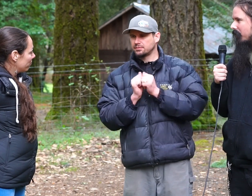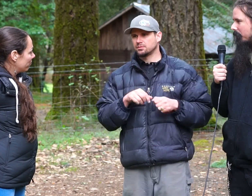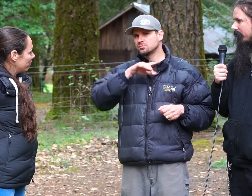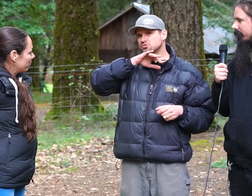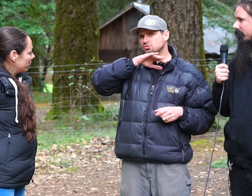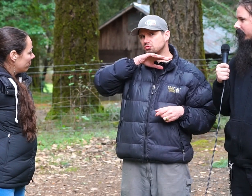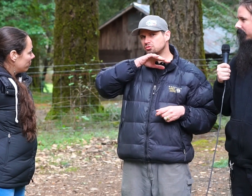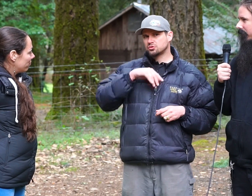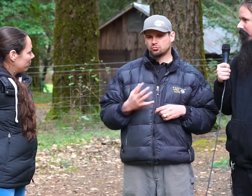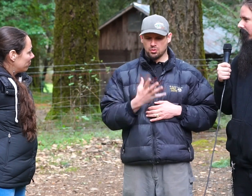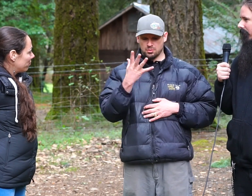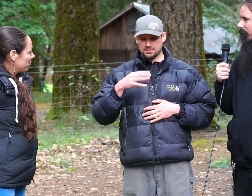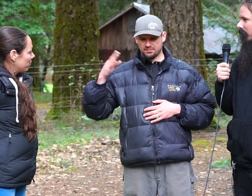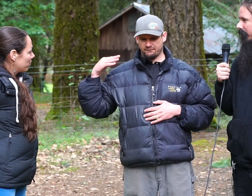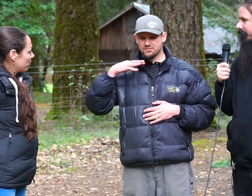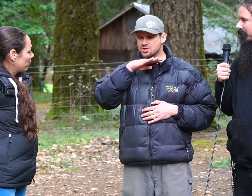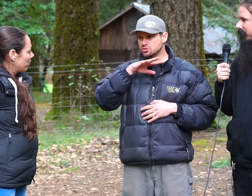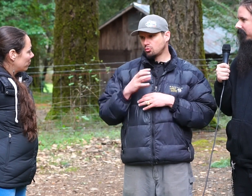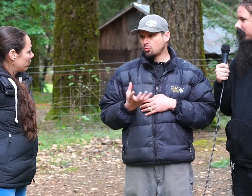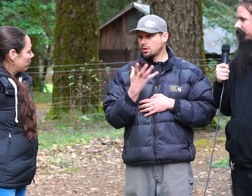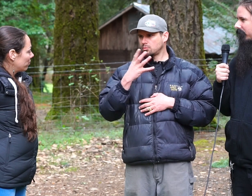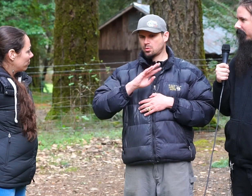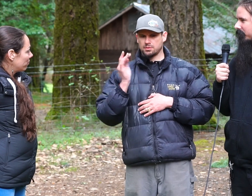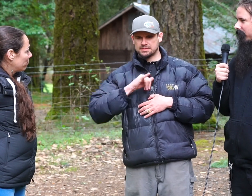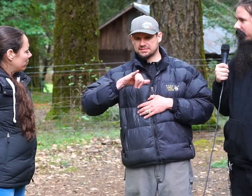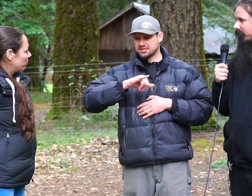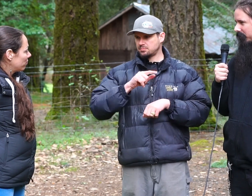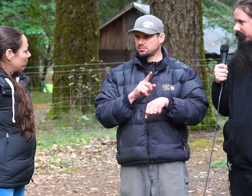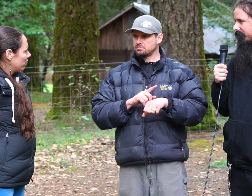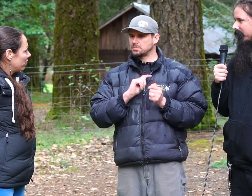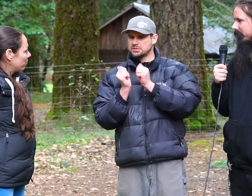us aquaponic growers and you know we're all on the same team of less water and more sustainability